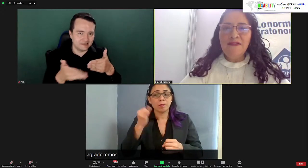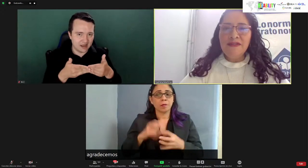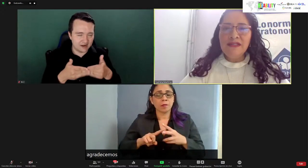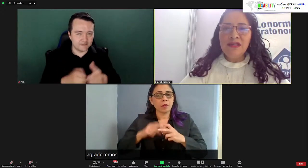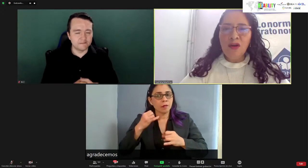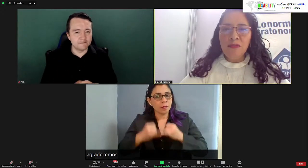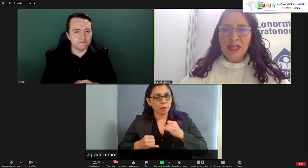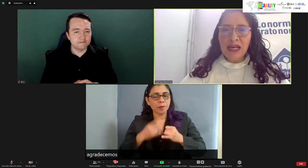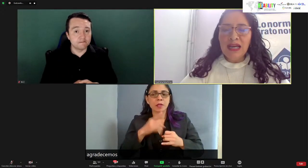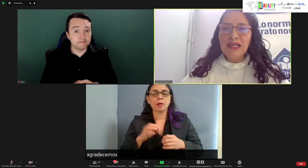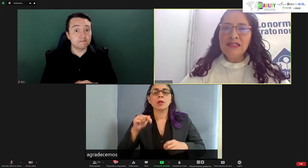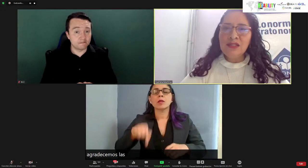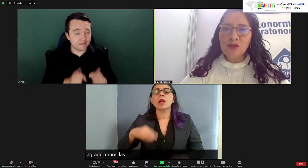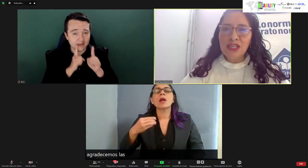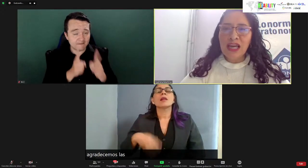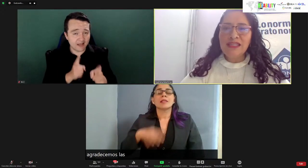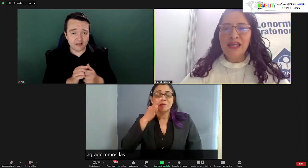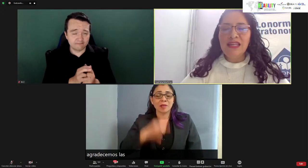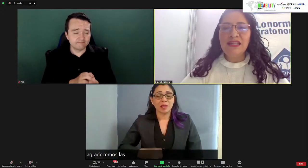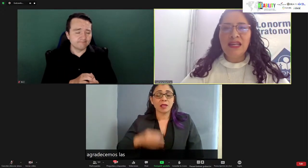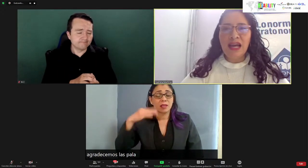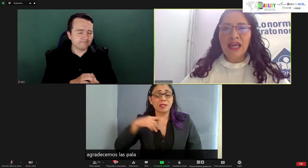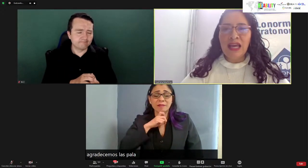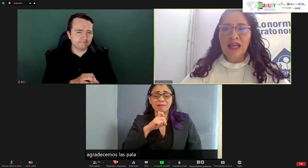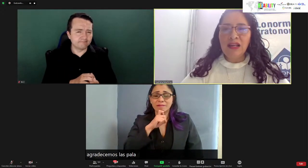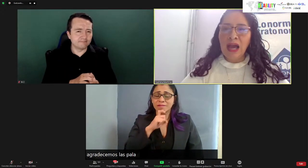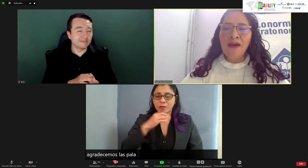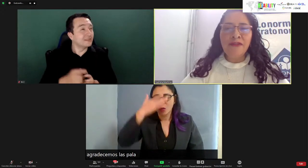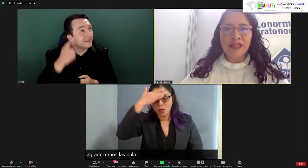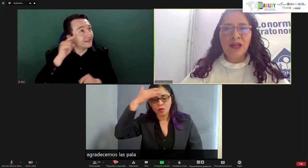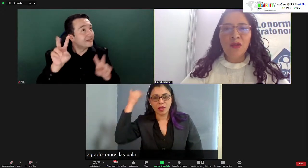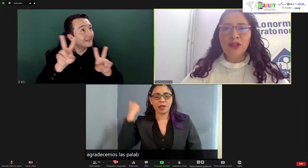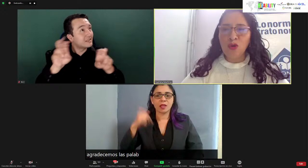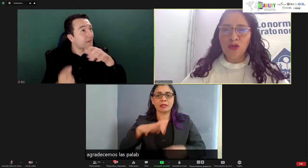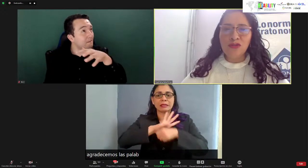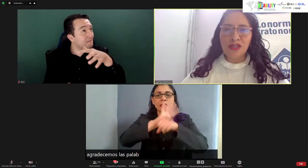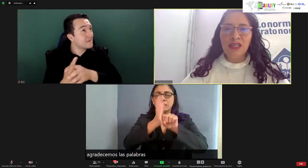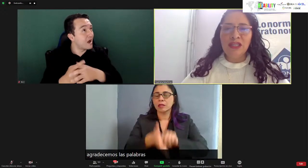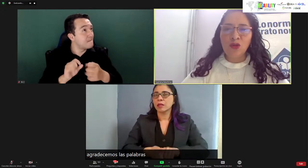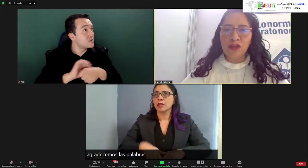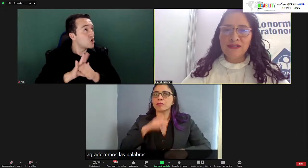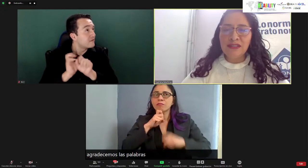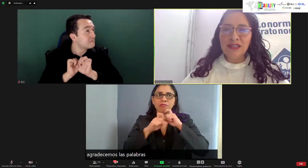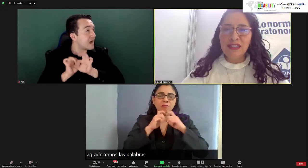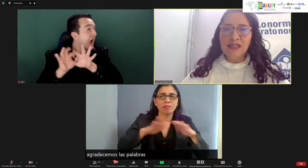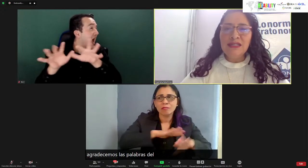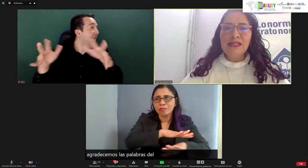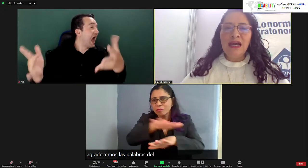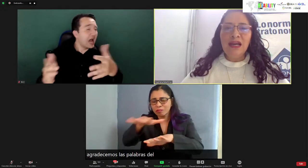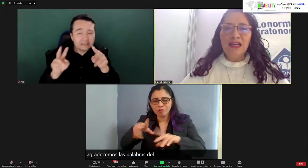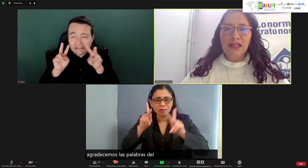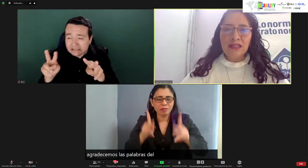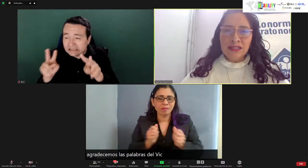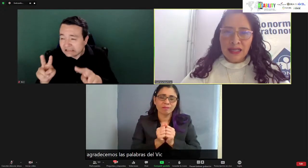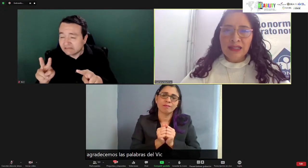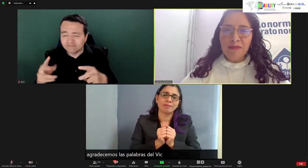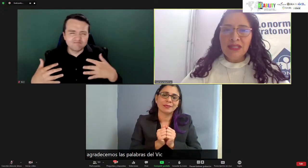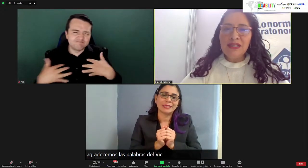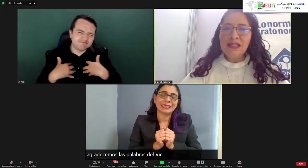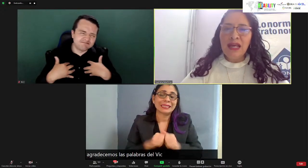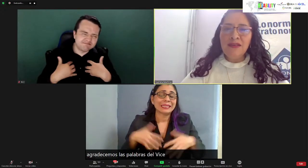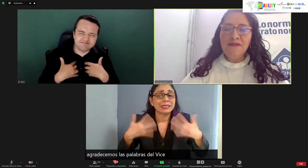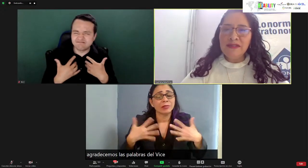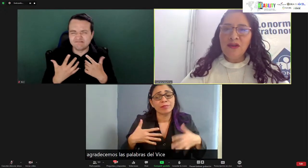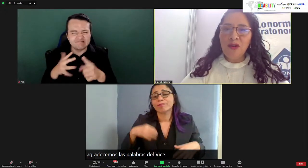event it will certainly be difficult to forget about the sanitary crisis that